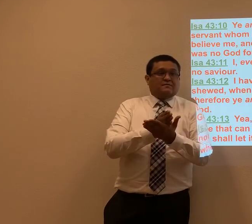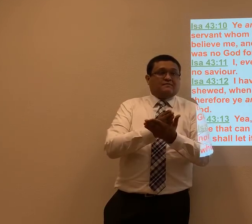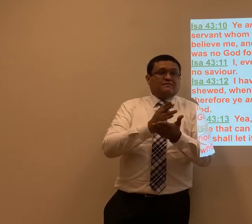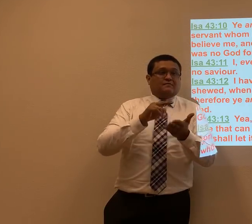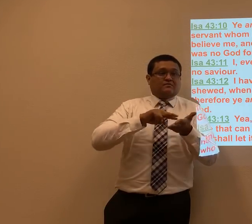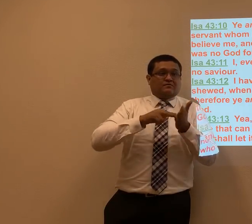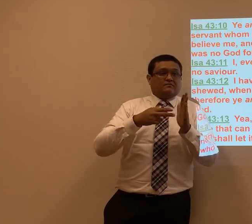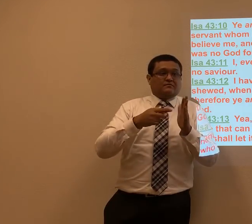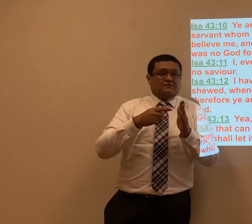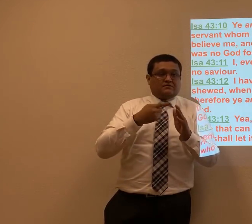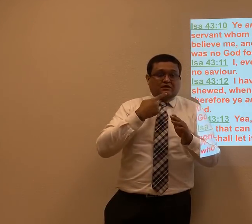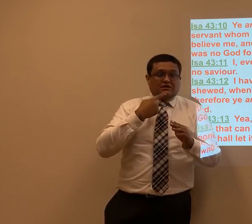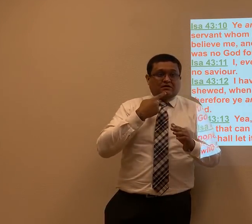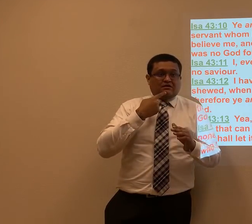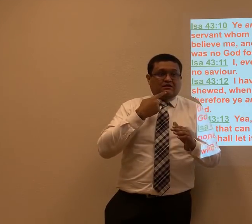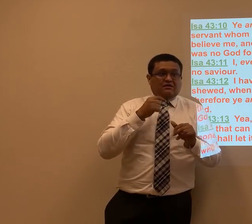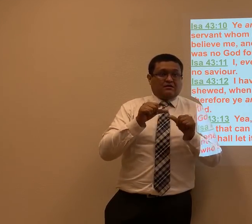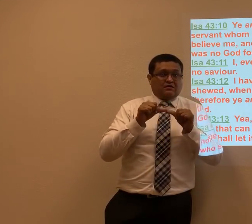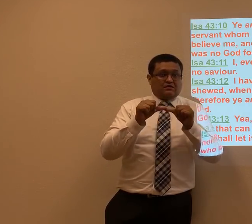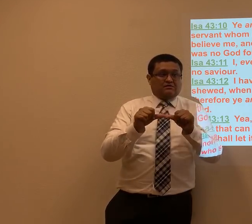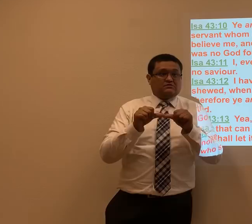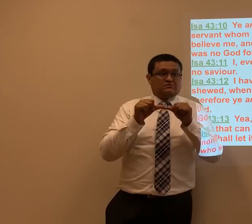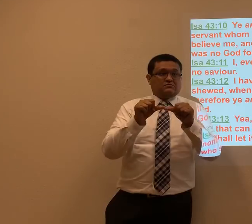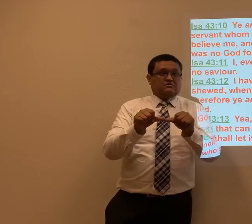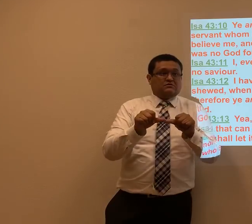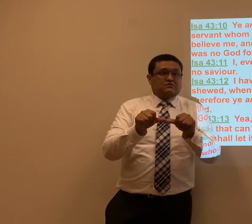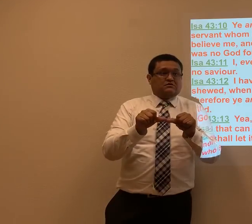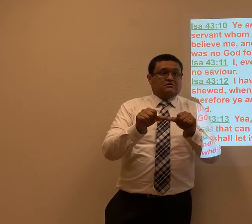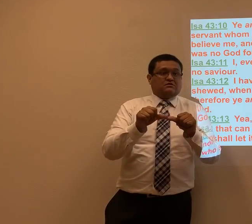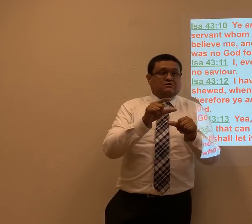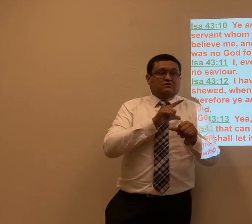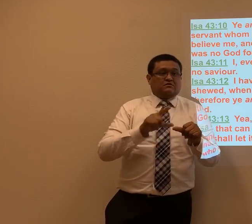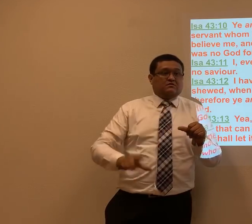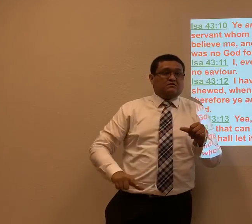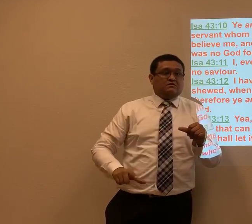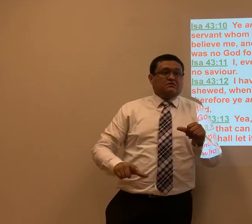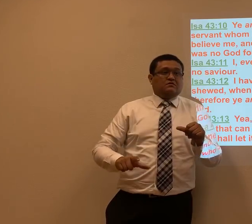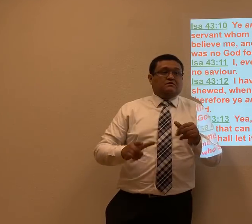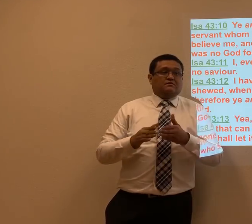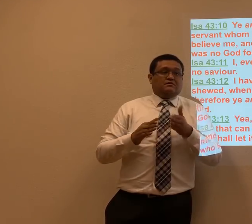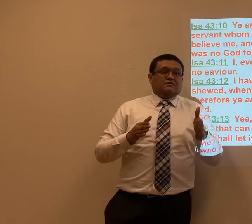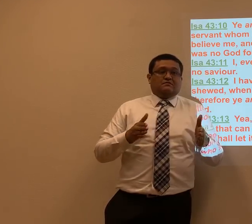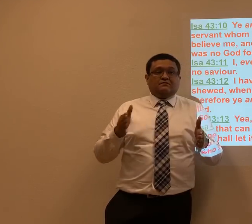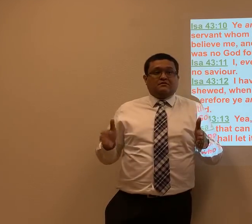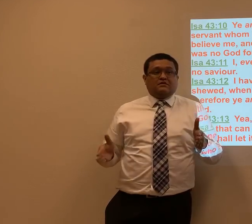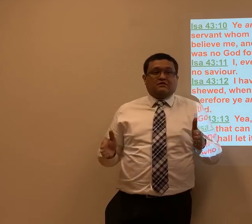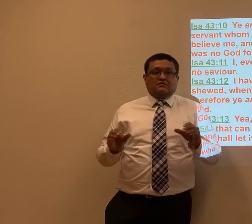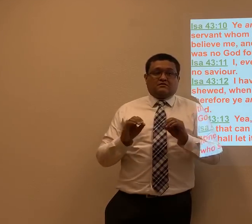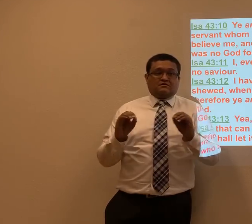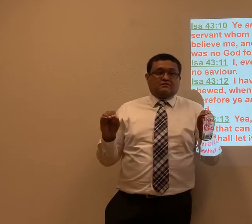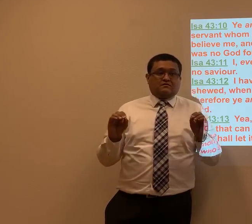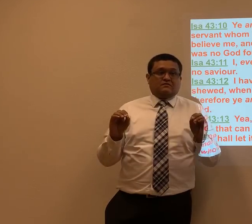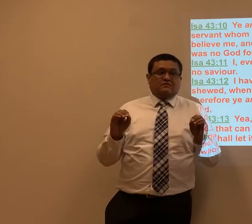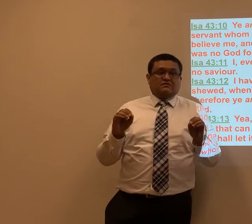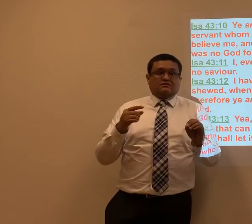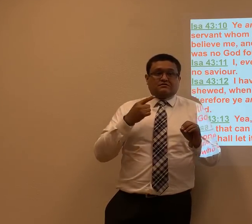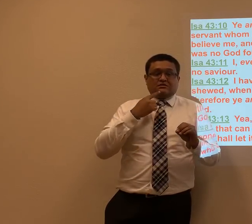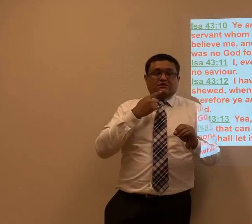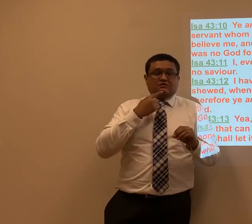when He says, I am the Lord, and beside me there is no other, He's saying that